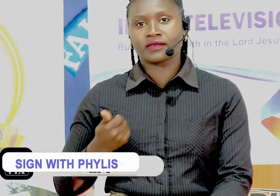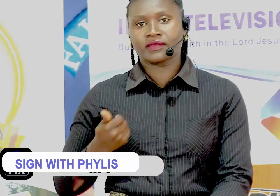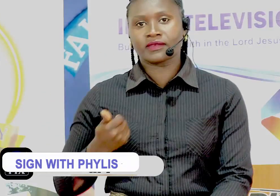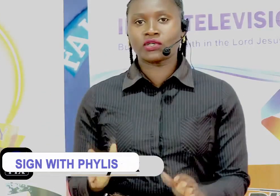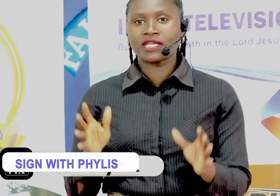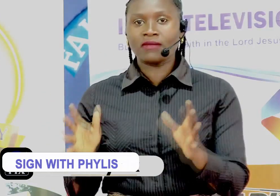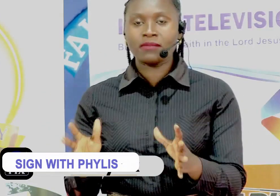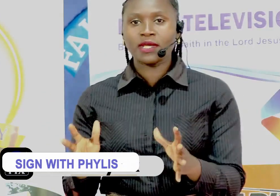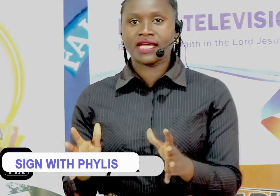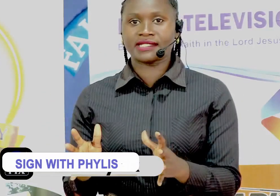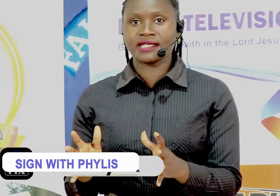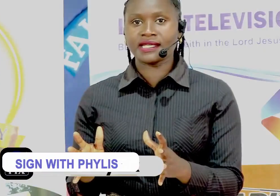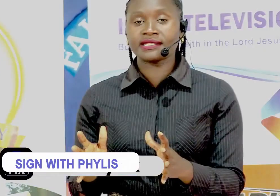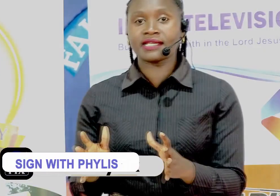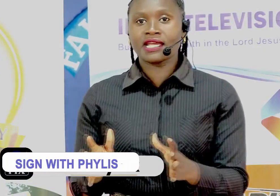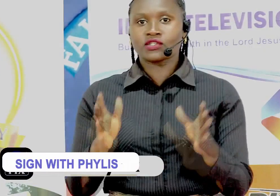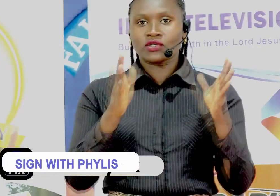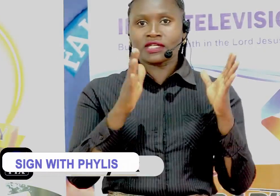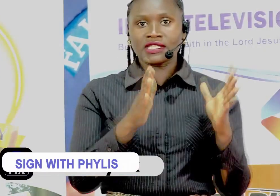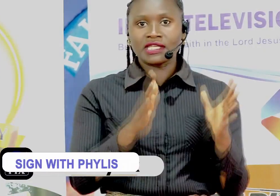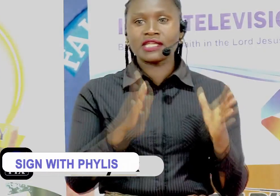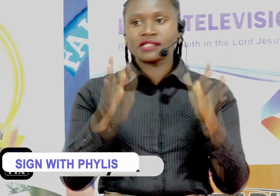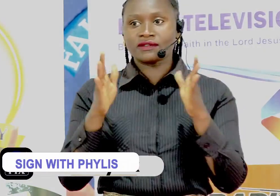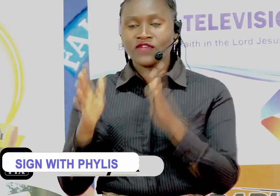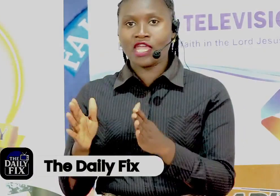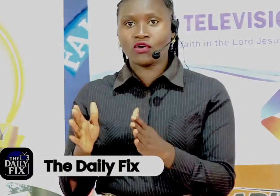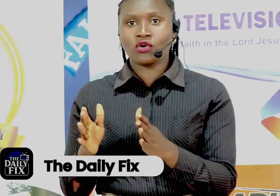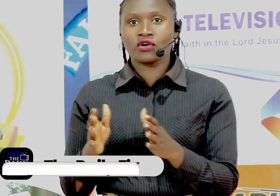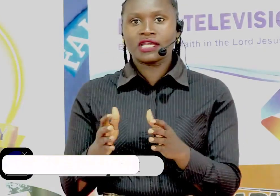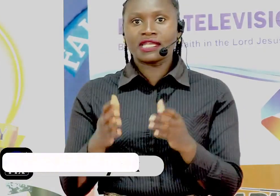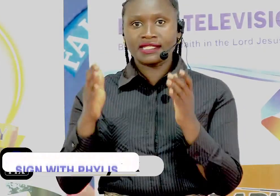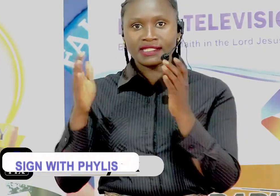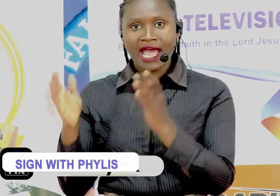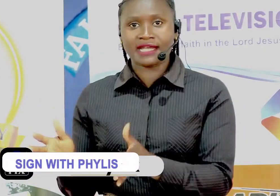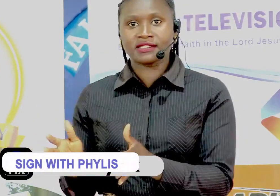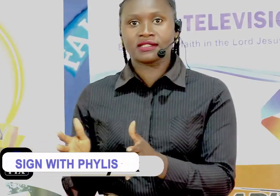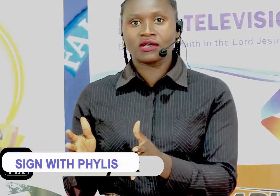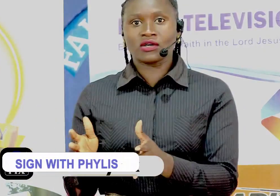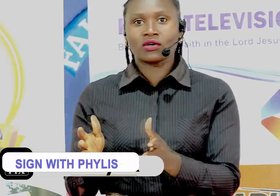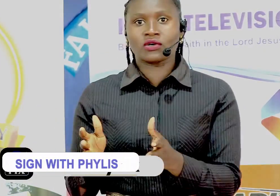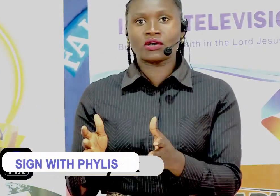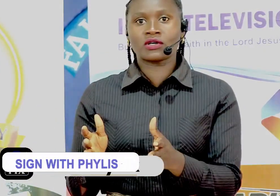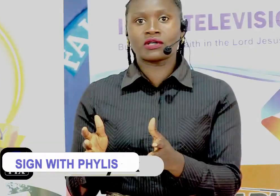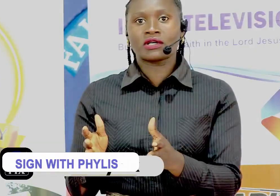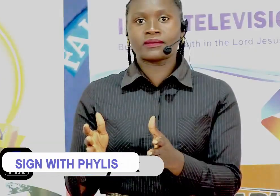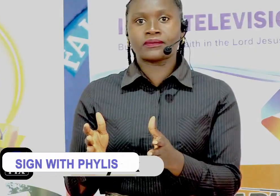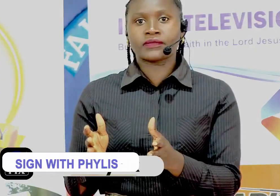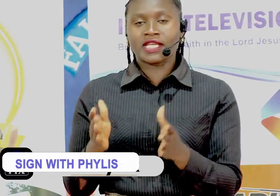So maybe in a sentence, so this vehicle is hers, or